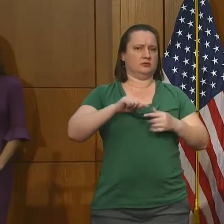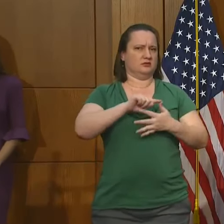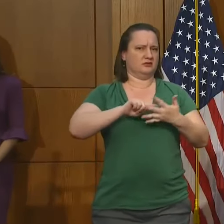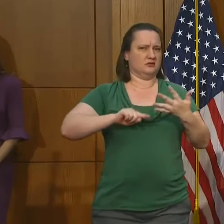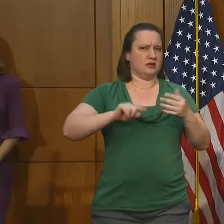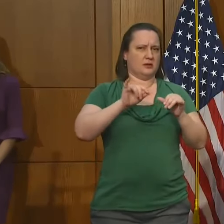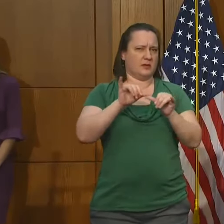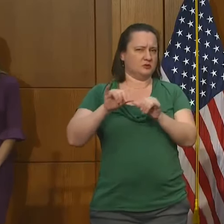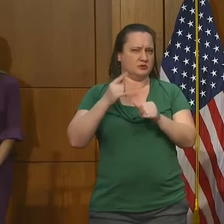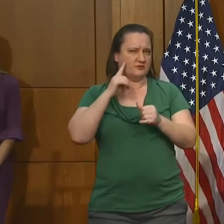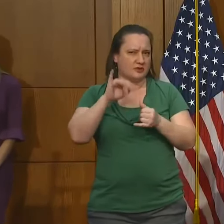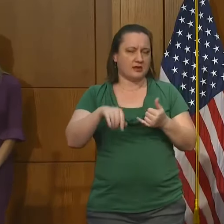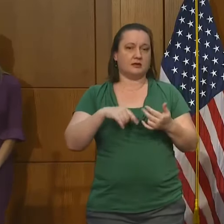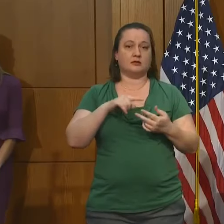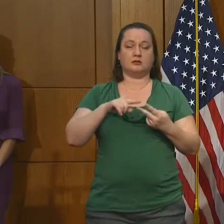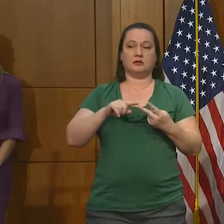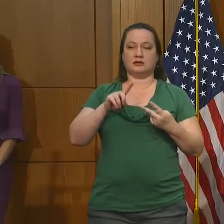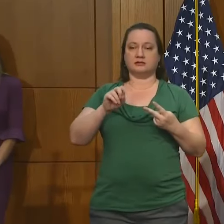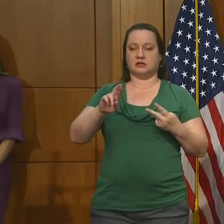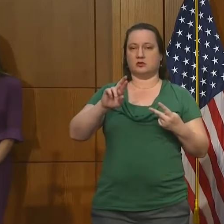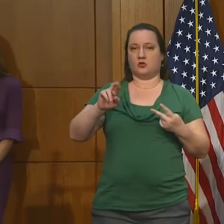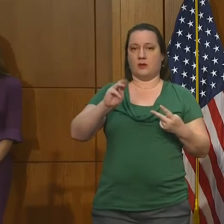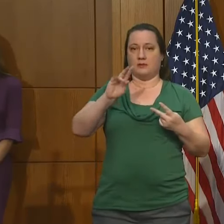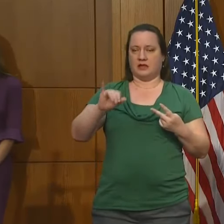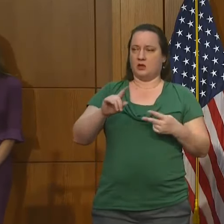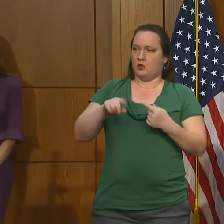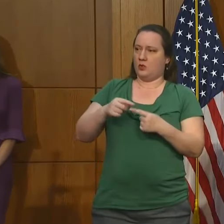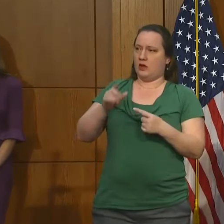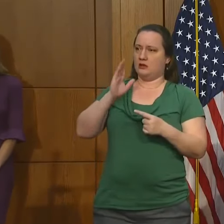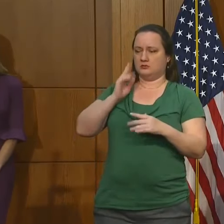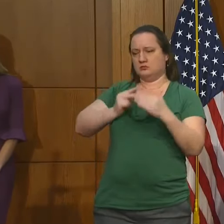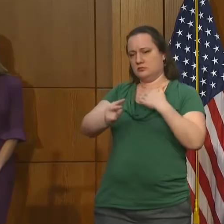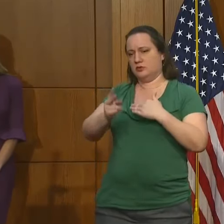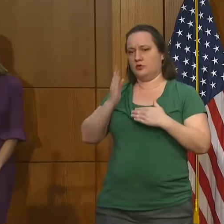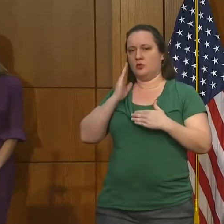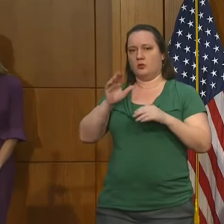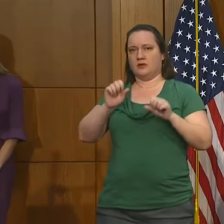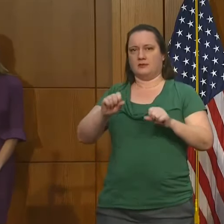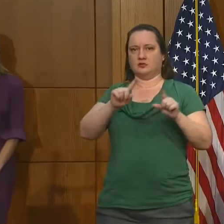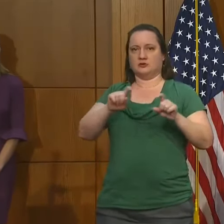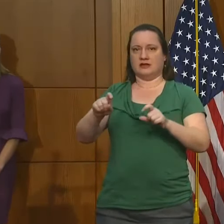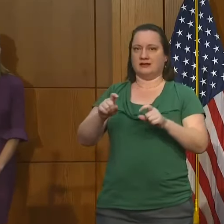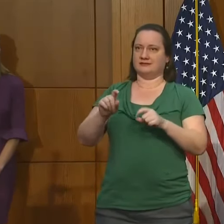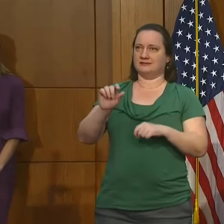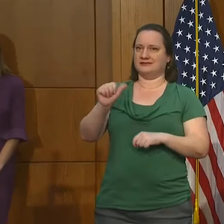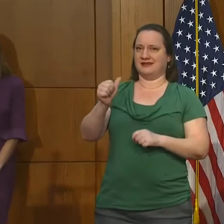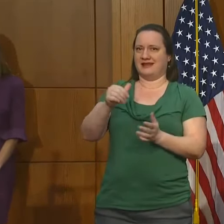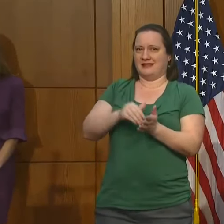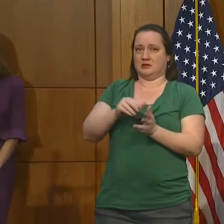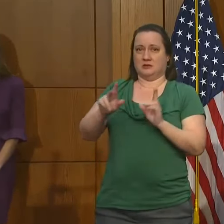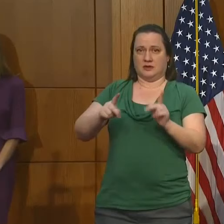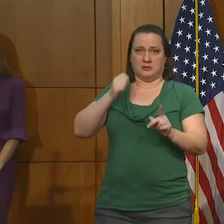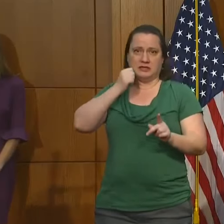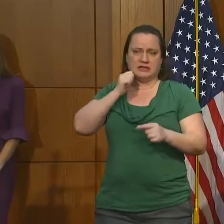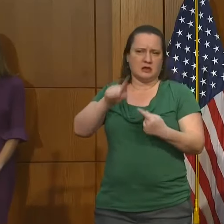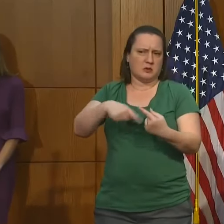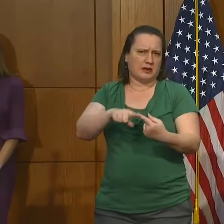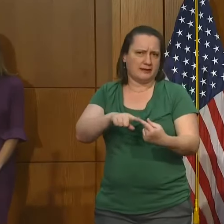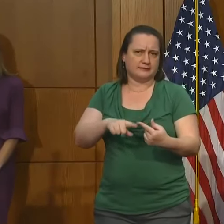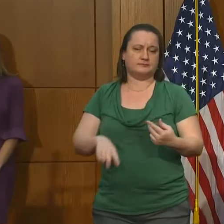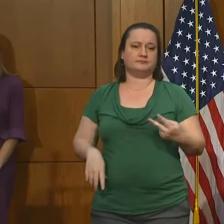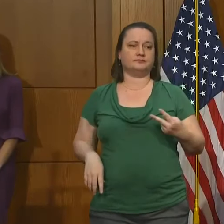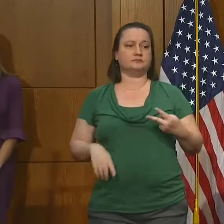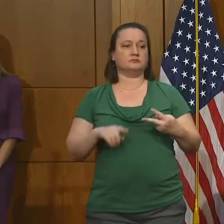just when are we going to get to the 10,000 tests per day? Yes. Yes, I'll let Dr. Remley come and answer the second part.